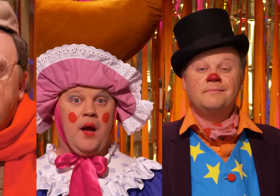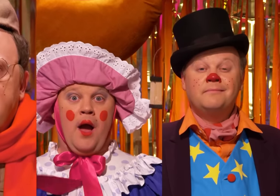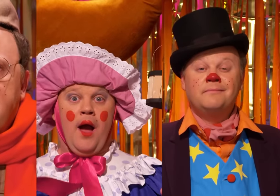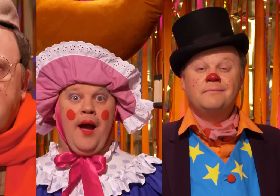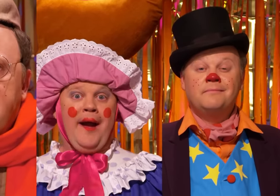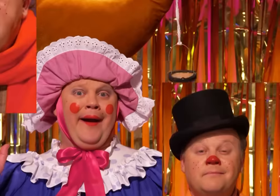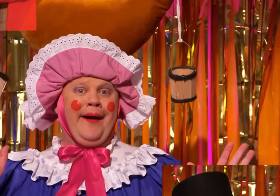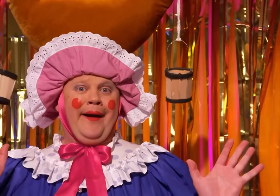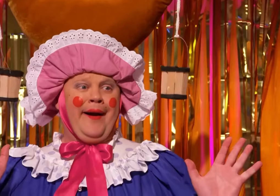Aunt Polly!